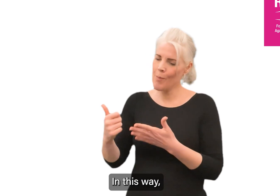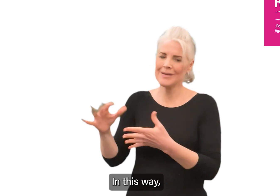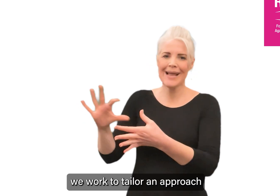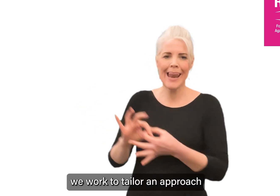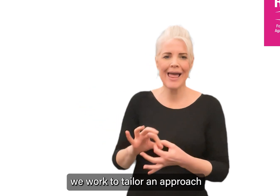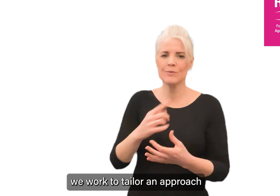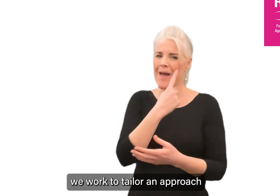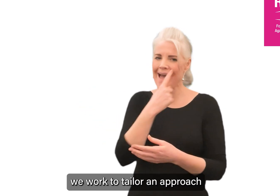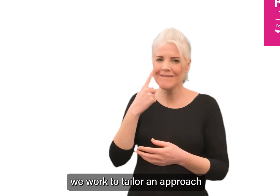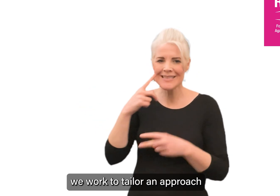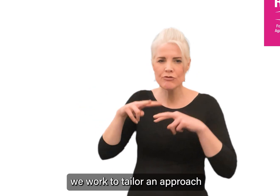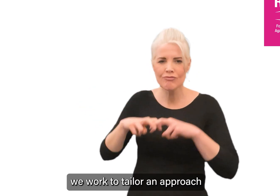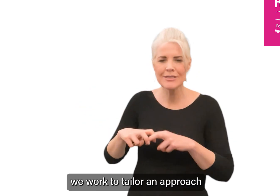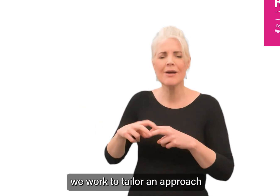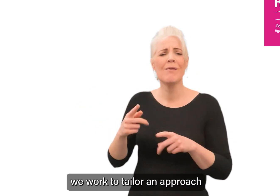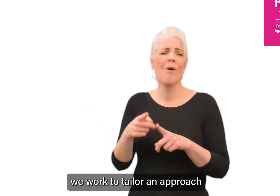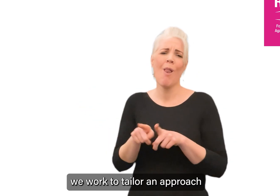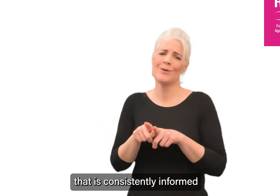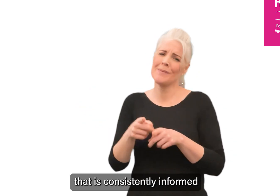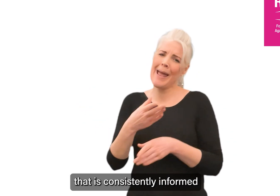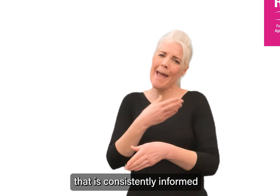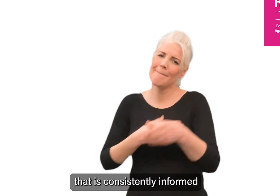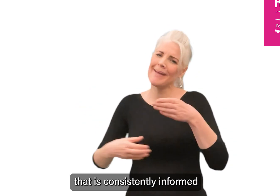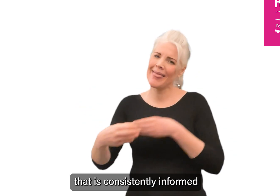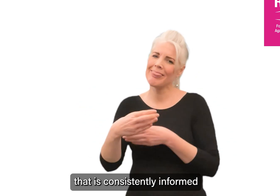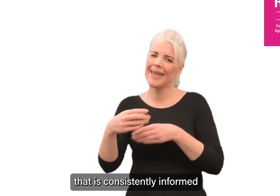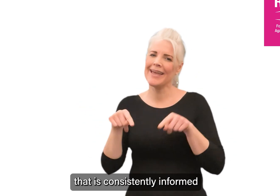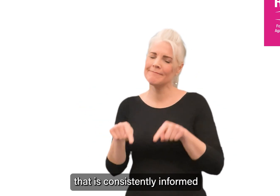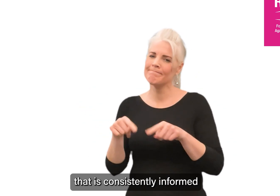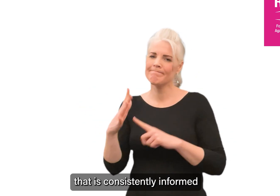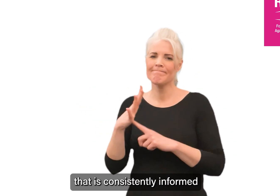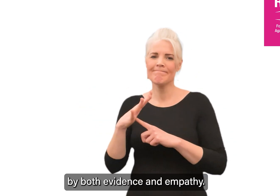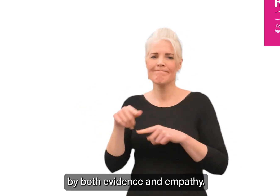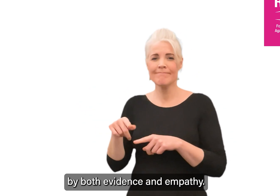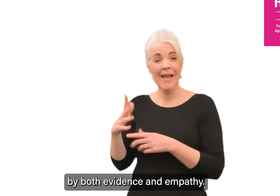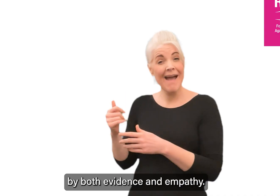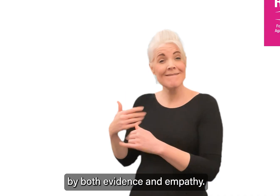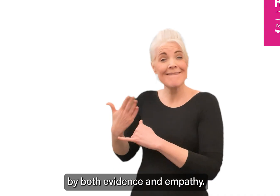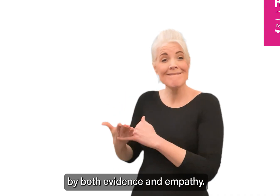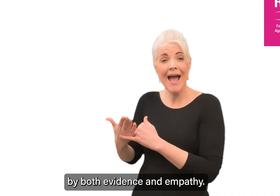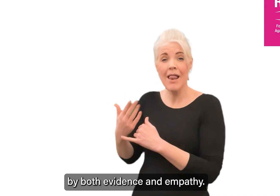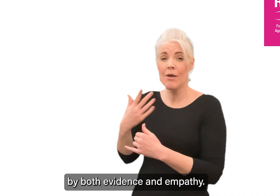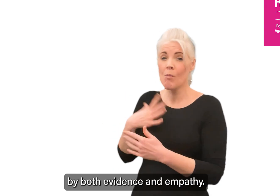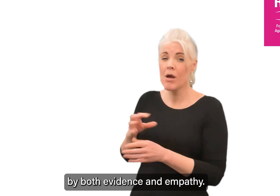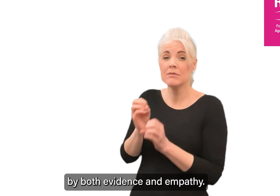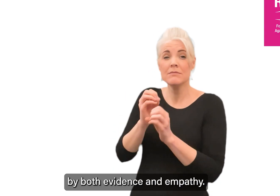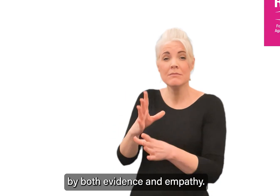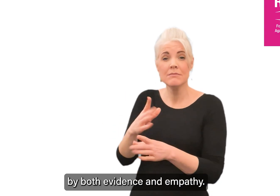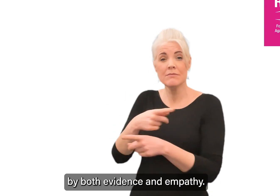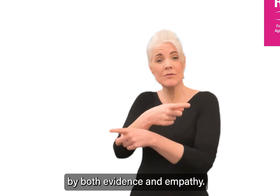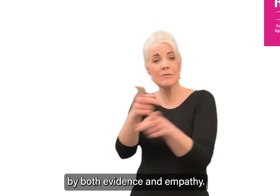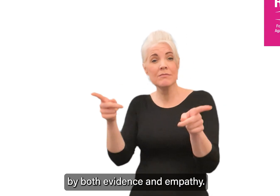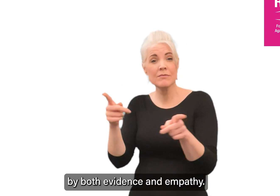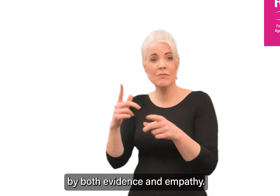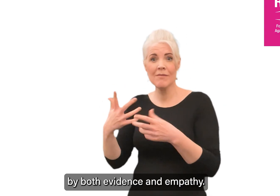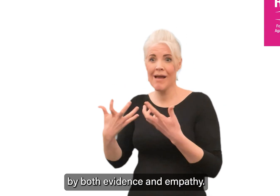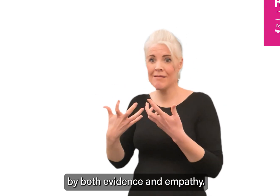this way, we work to tailor an approach that is consistently informed by both evidence and